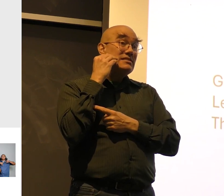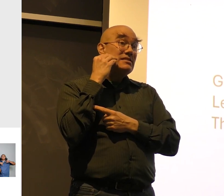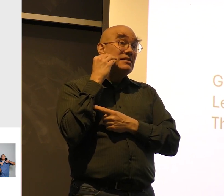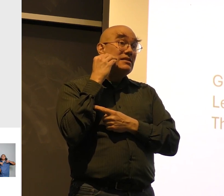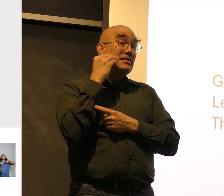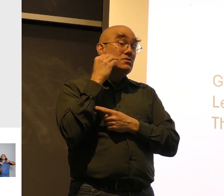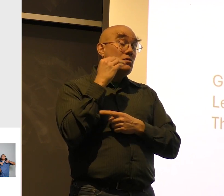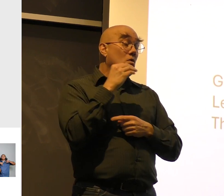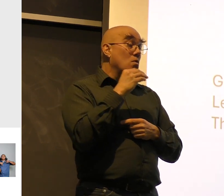experience.